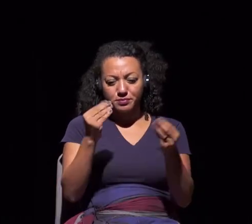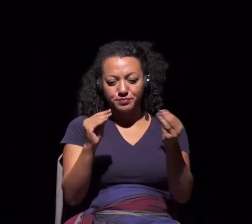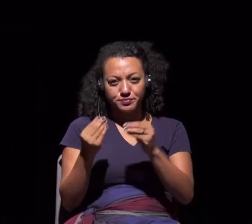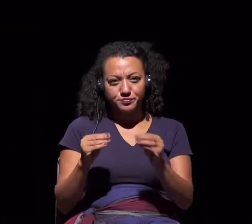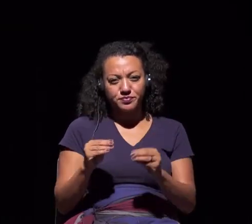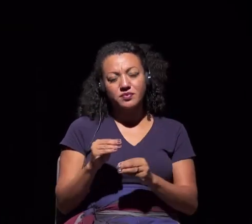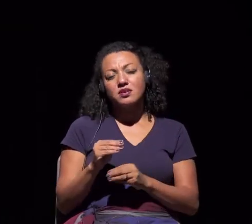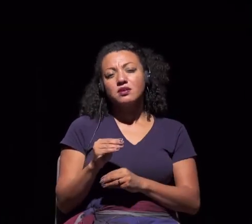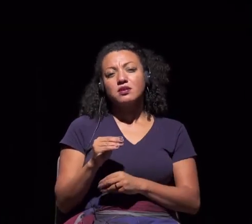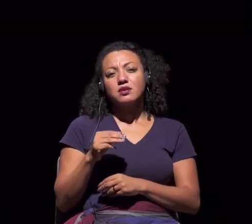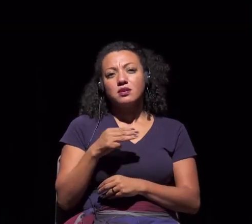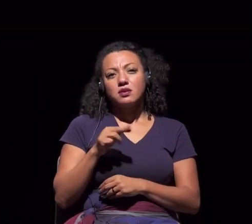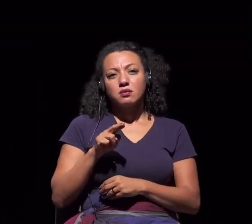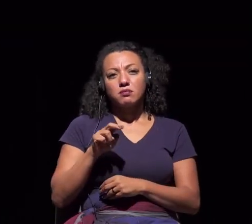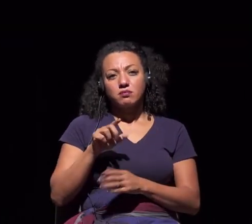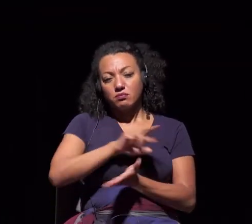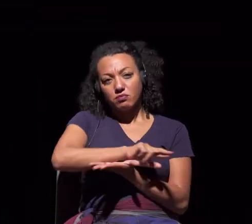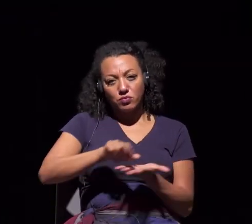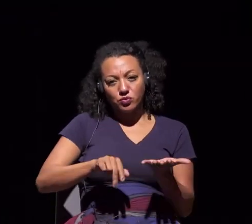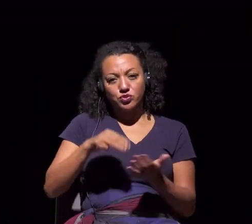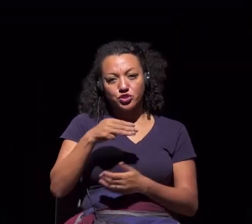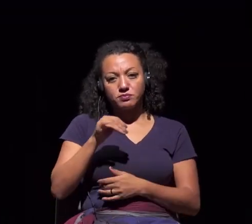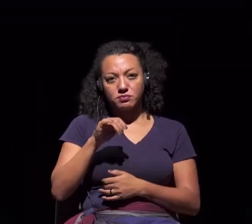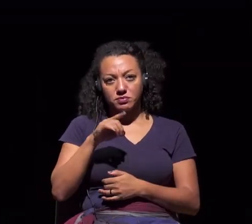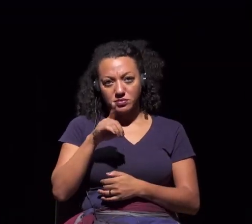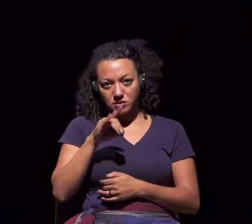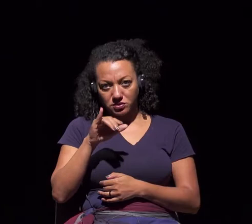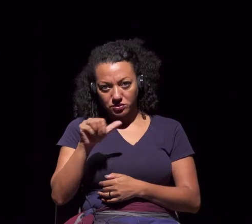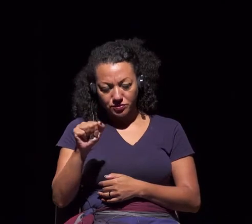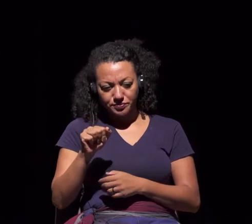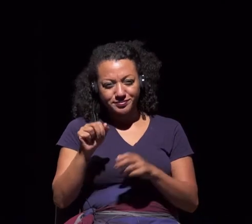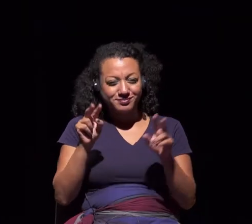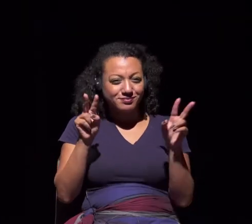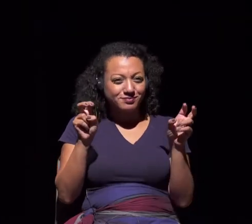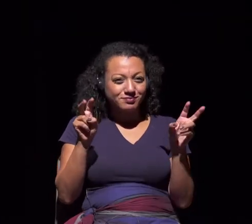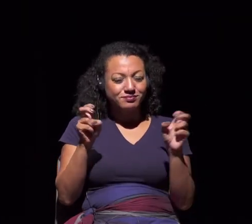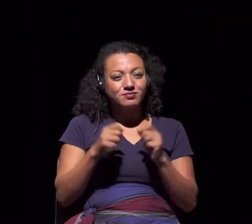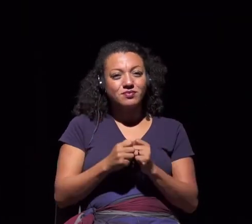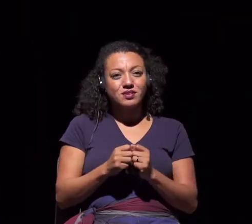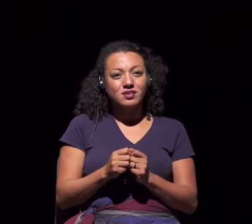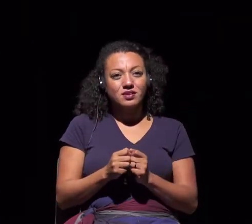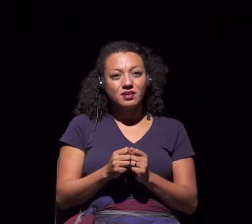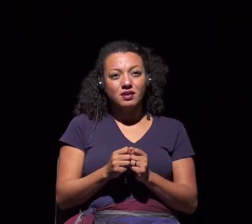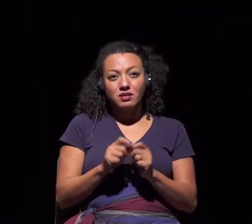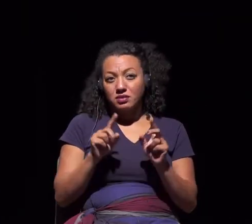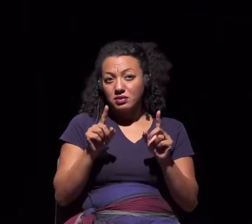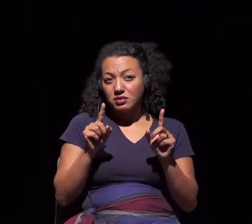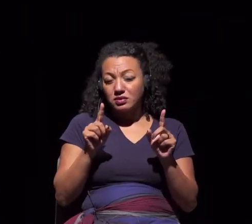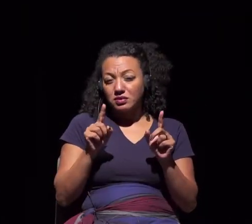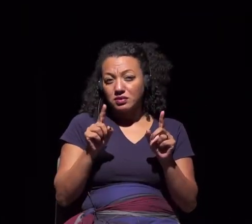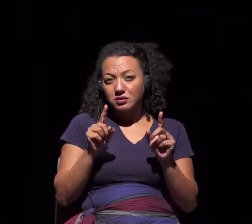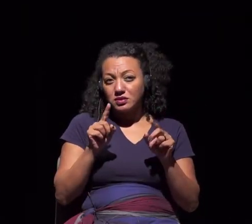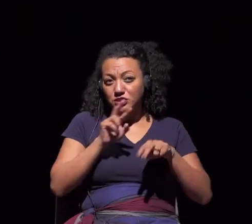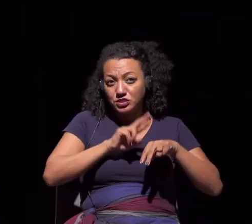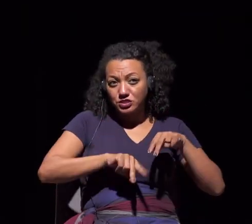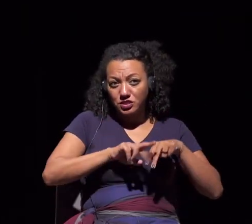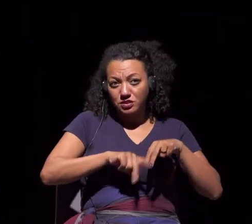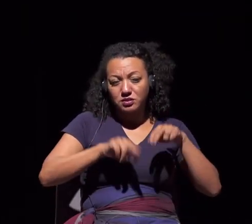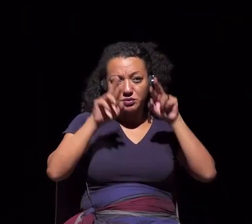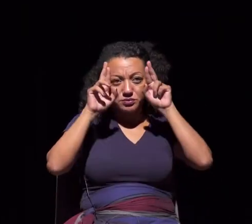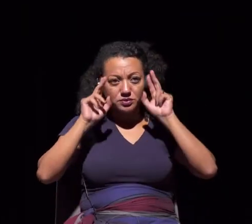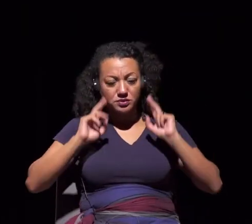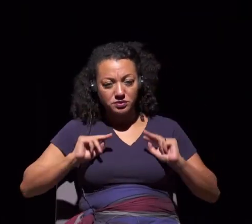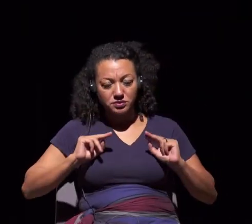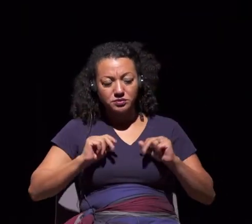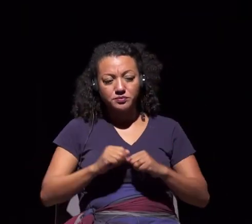describes her practice as, quote, linked to social, ethnic, and gender issues. Her main focus is on the black woman's position